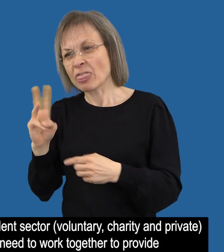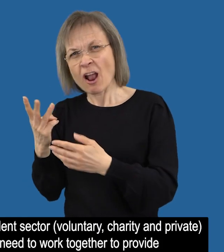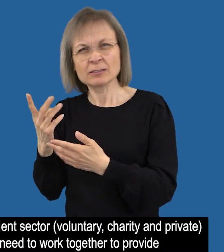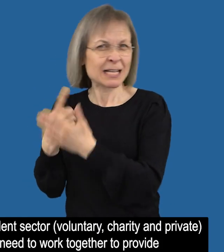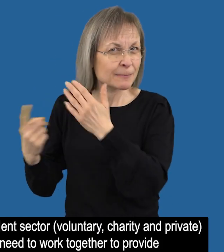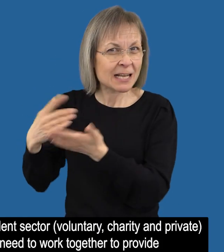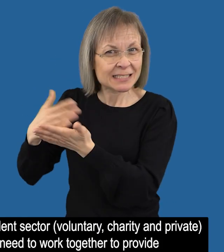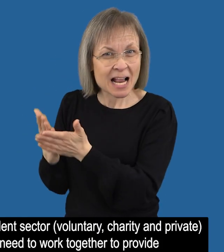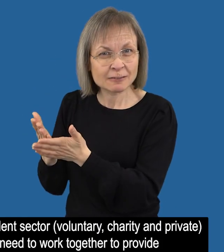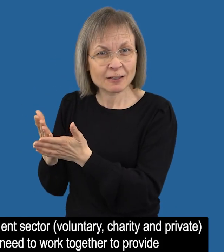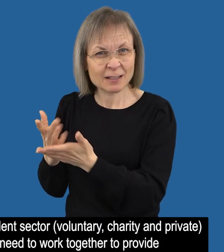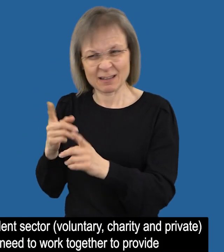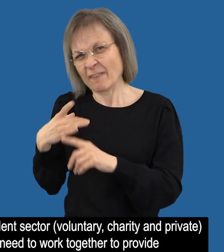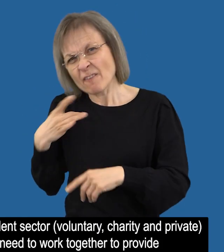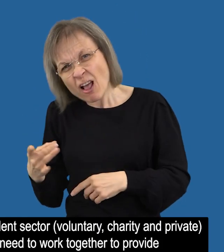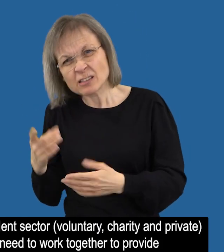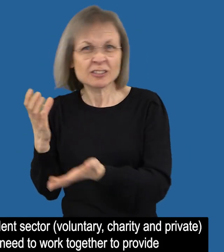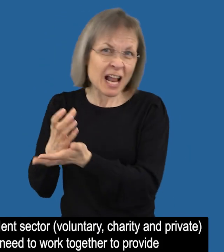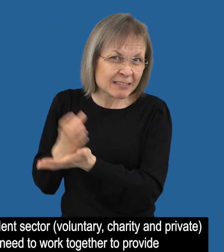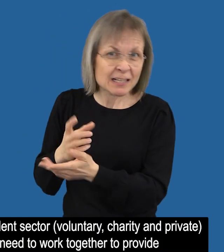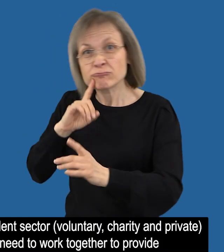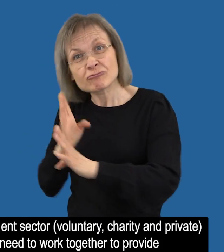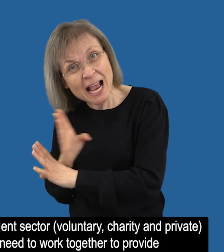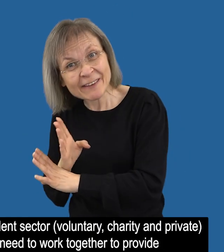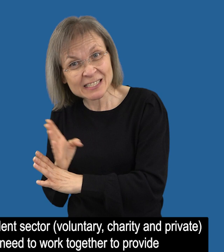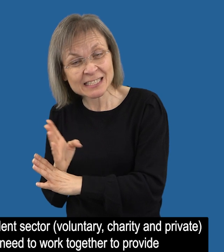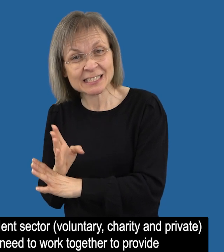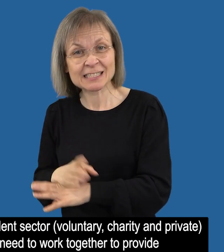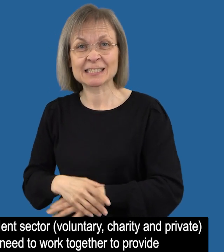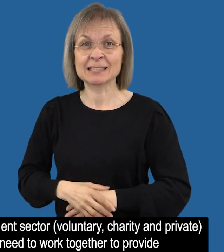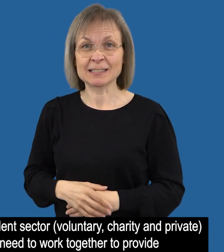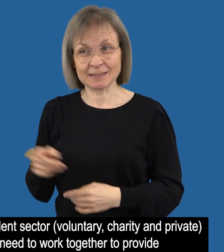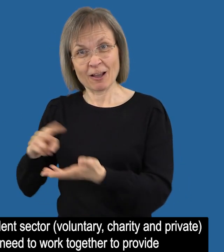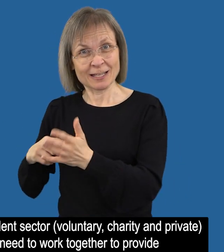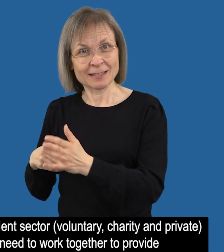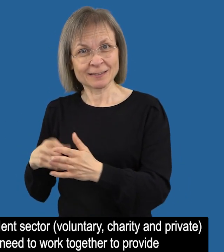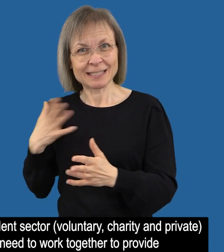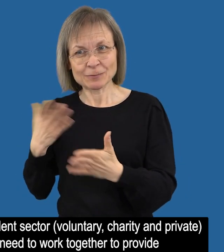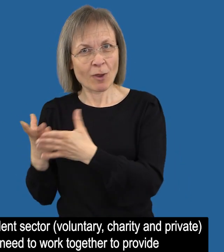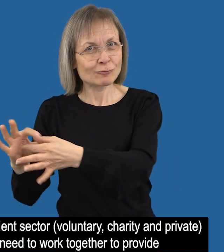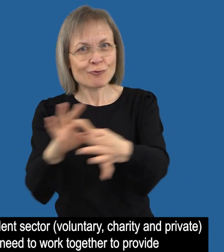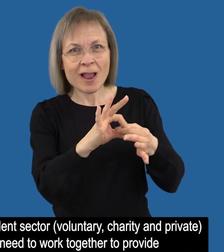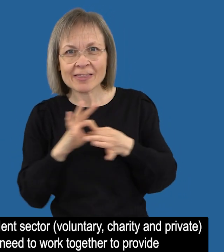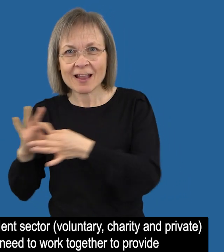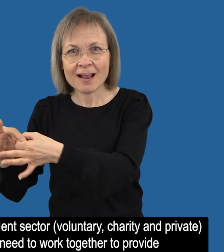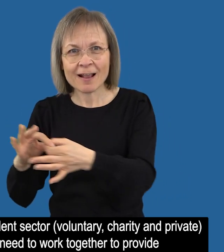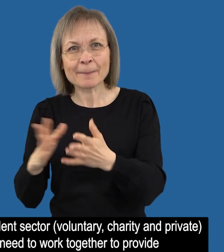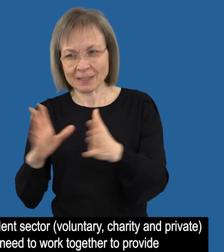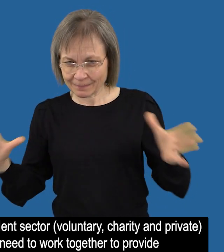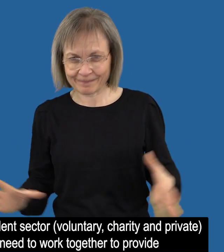voluntary, charity and private organisations need to work together to provide joined-up, person-centred services.